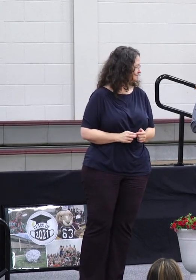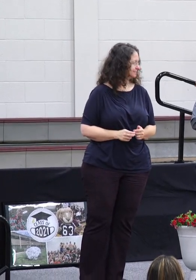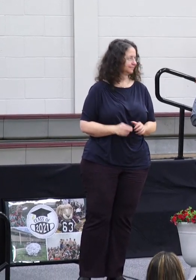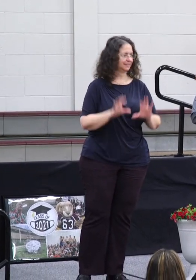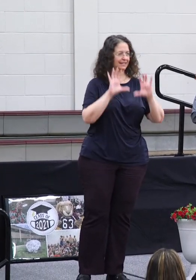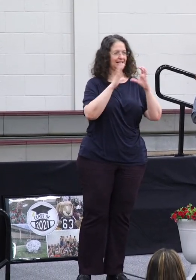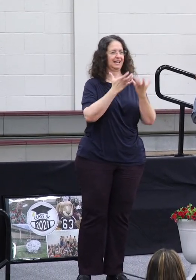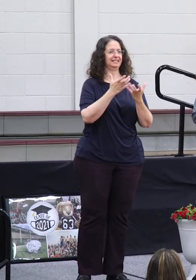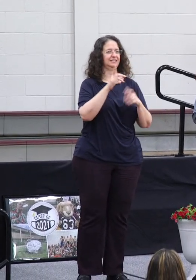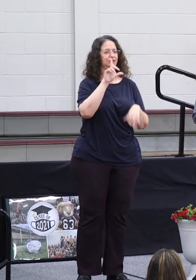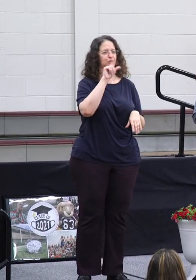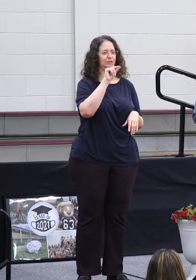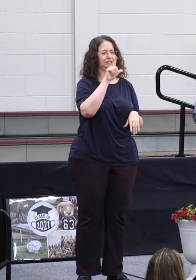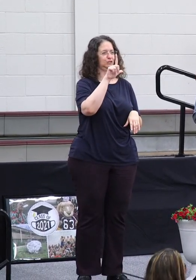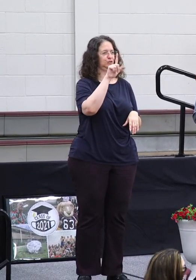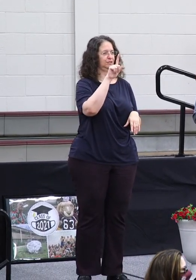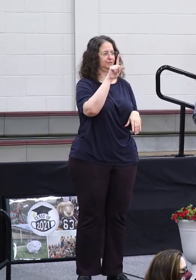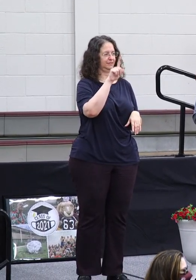Class of 2021.